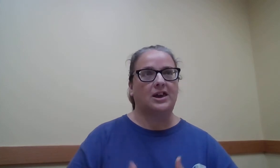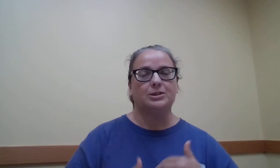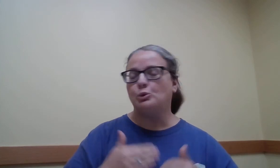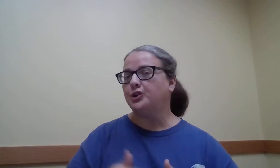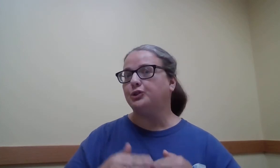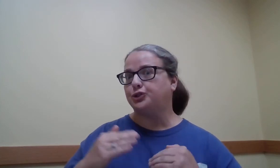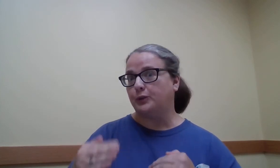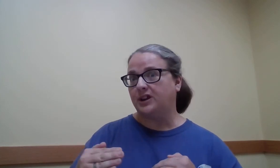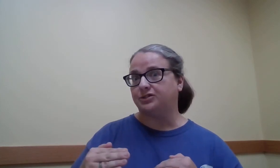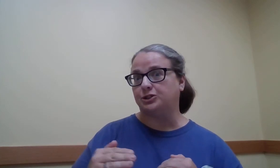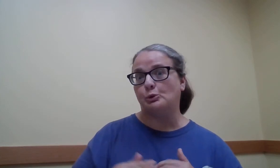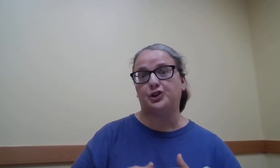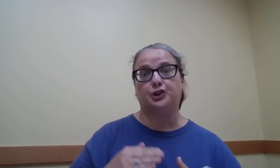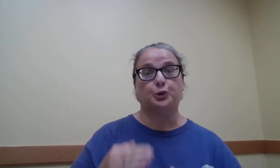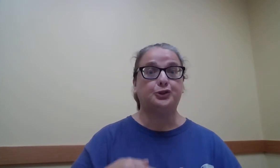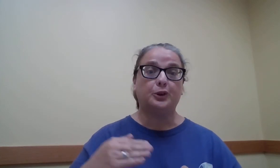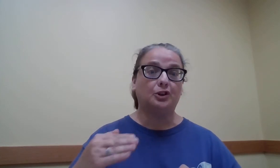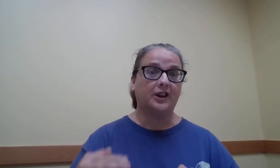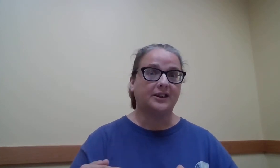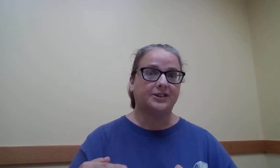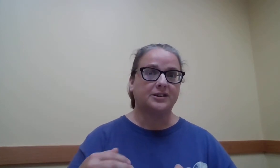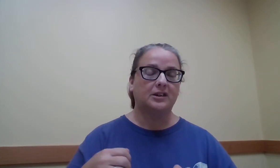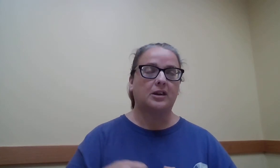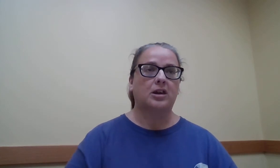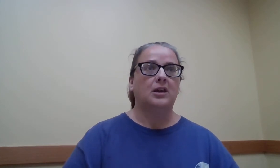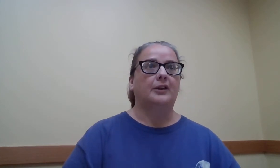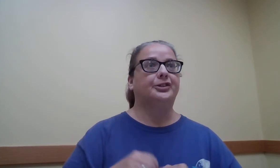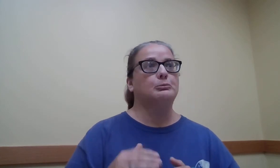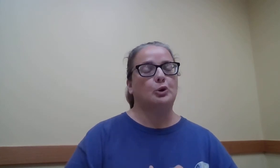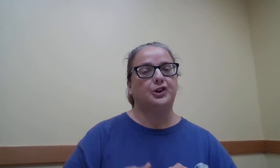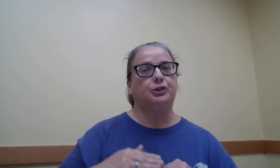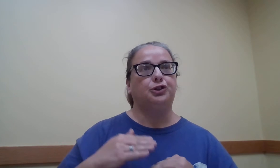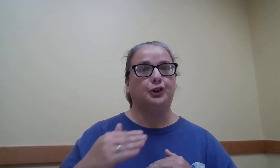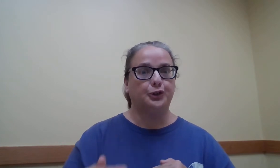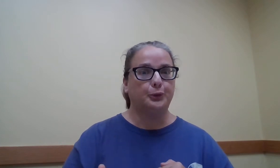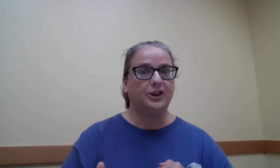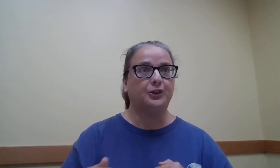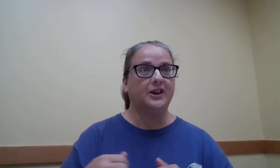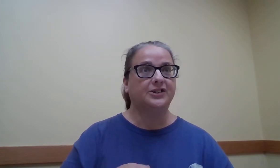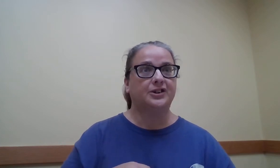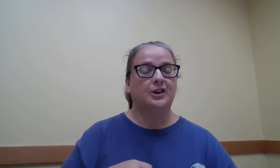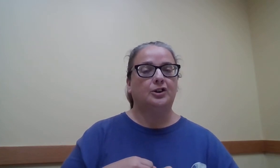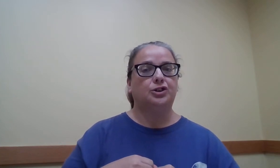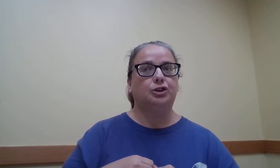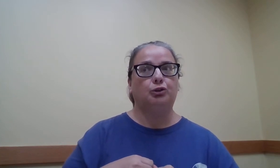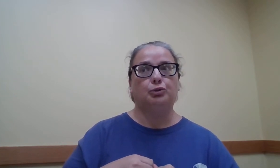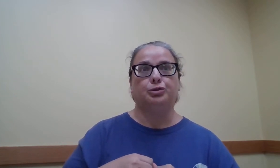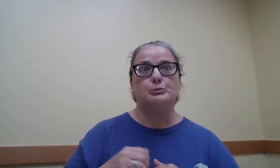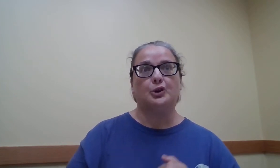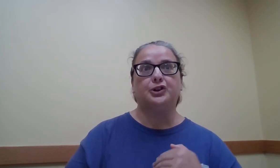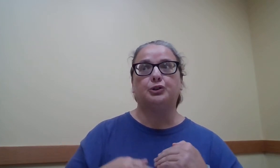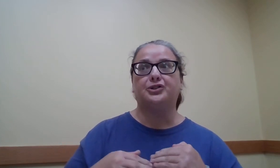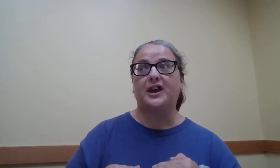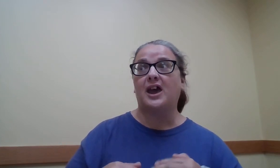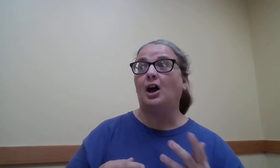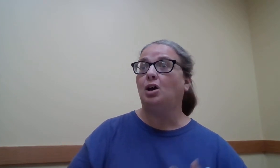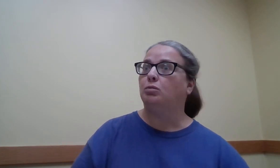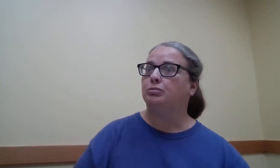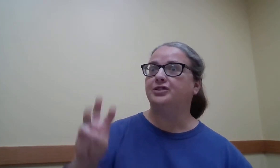the more you do it, the more used to it you'll get. The more used to it you get, the more you say, oh, that's